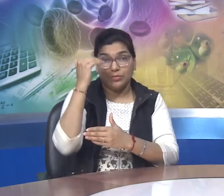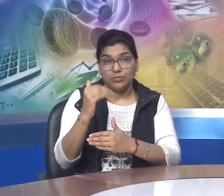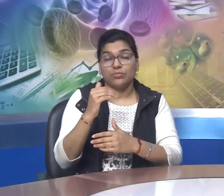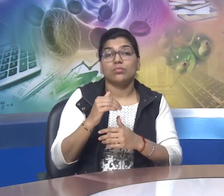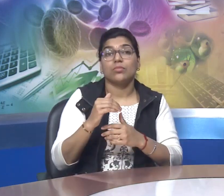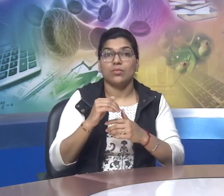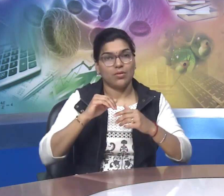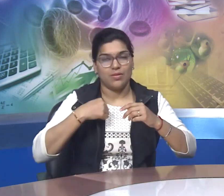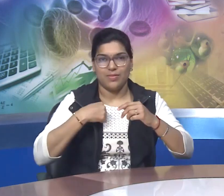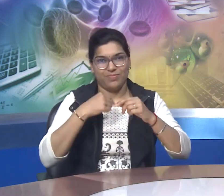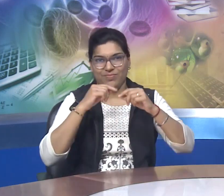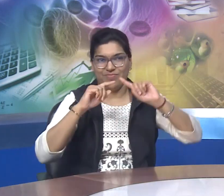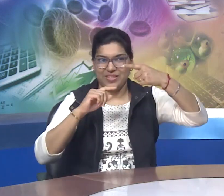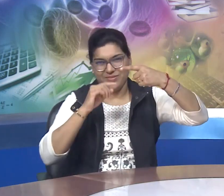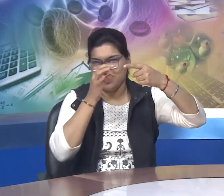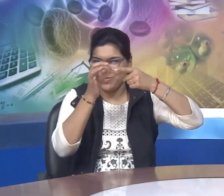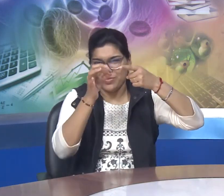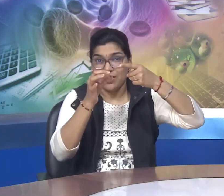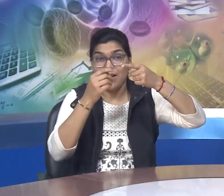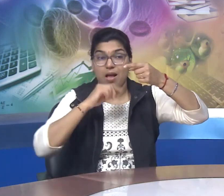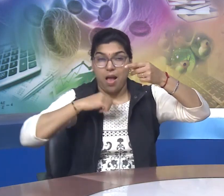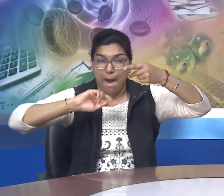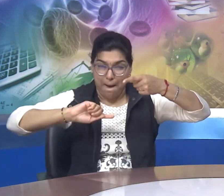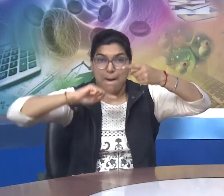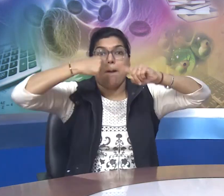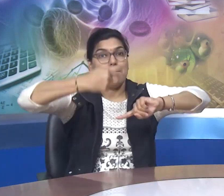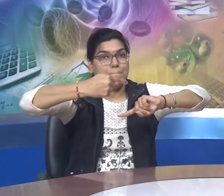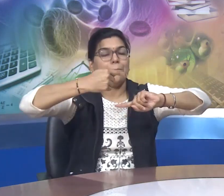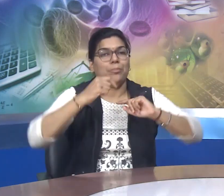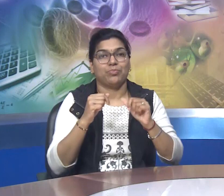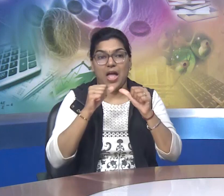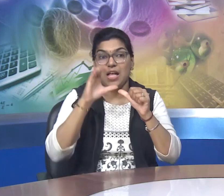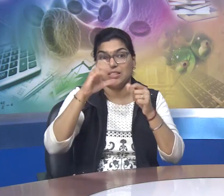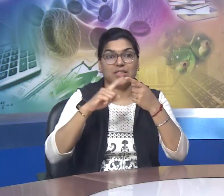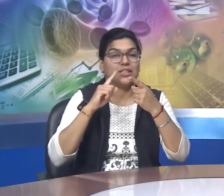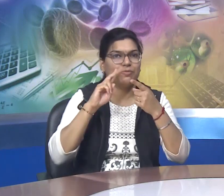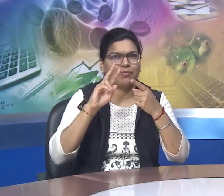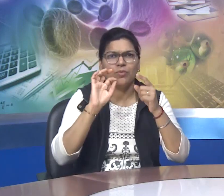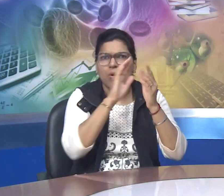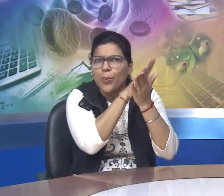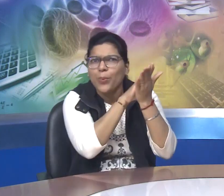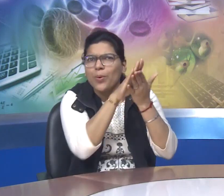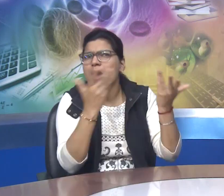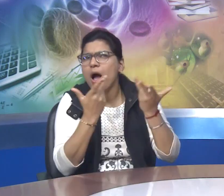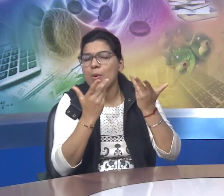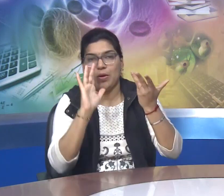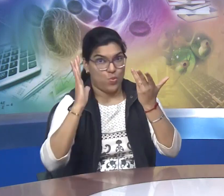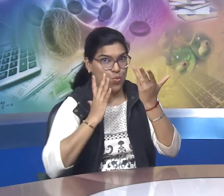Next sentence. Now the passive sentence has been filled and you have to fill the